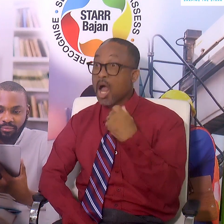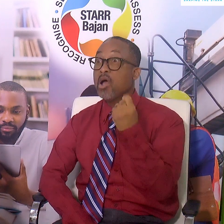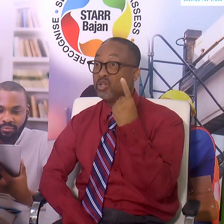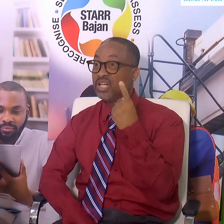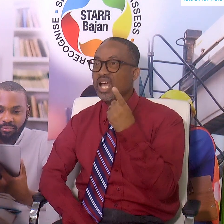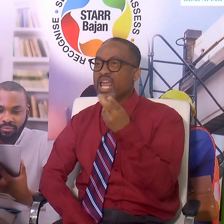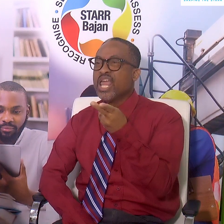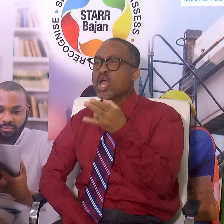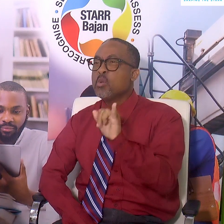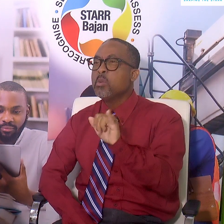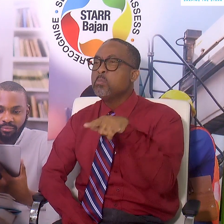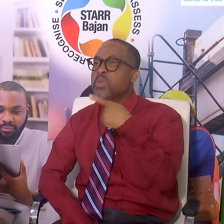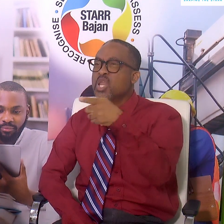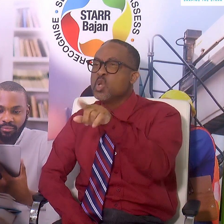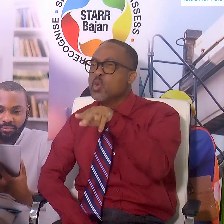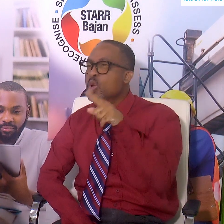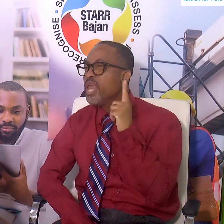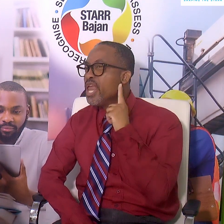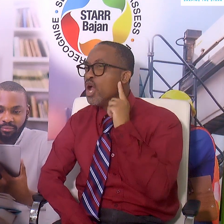not hearing impaired.